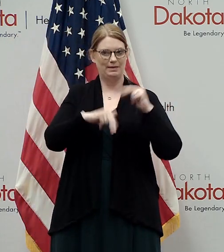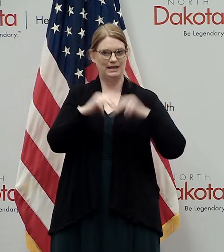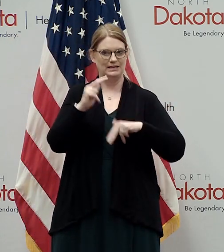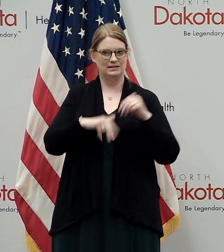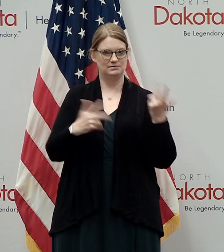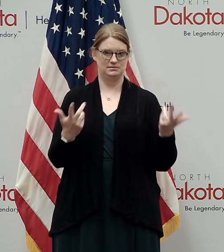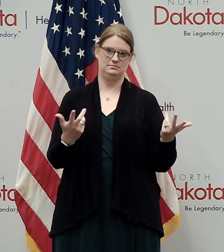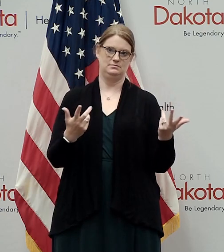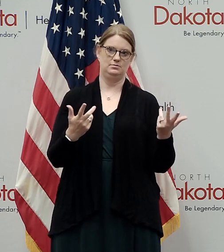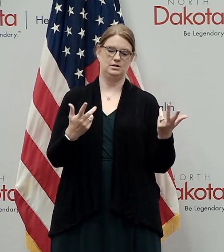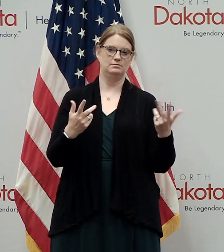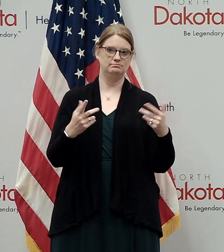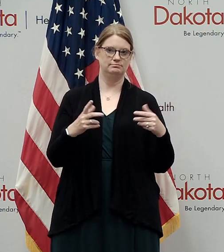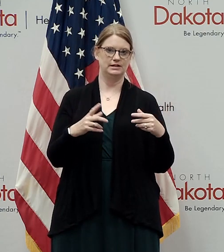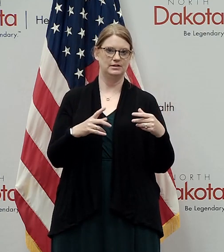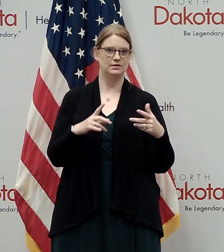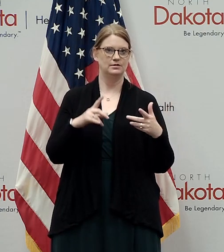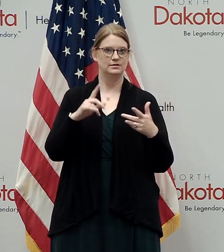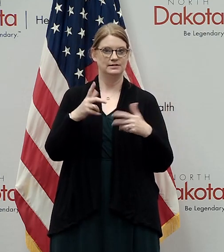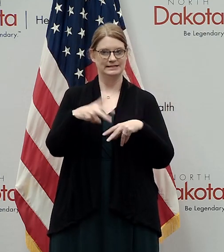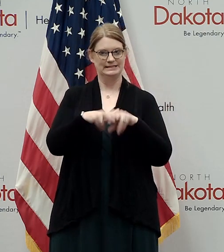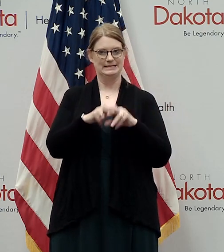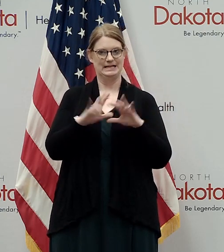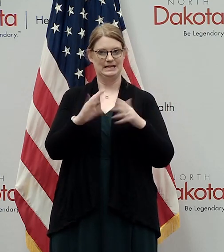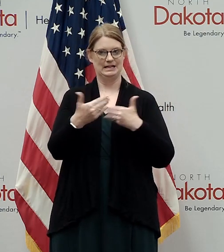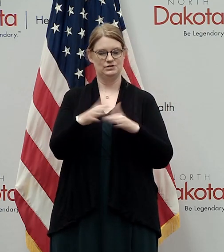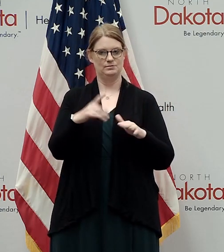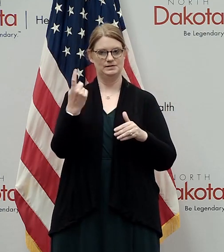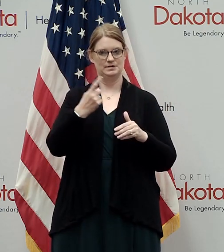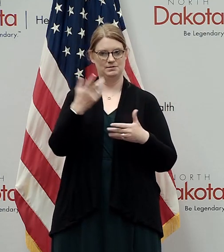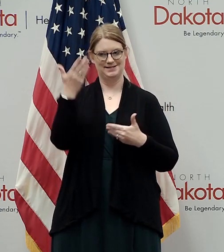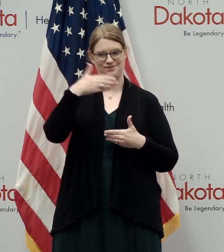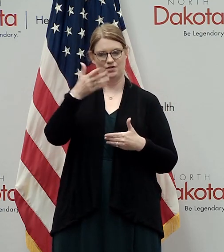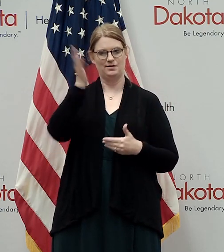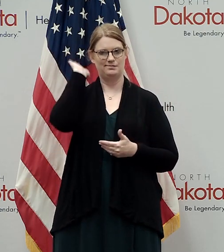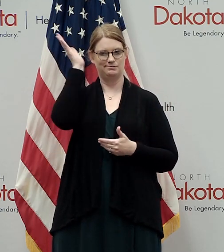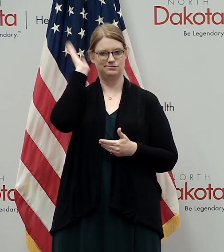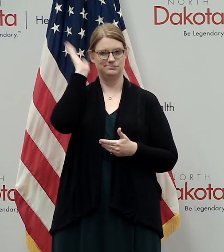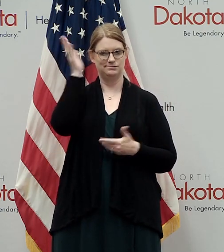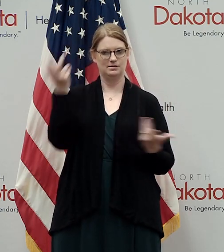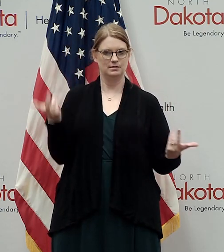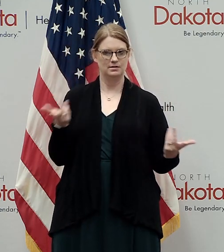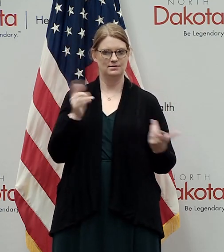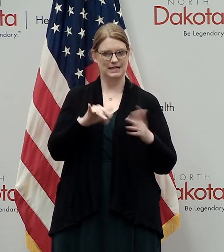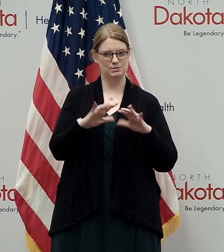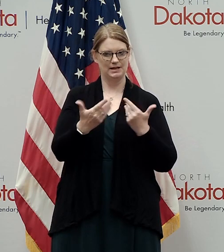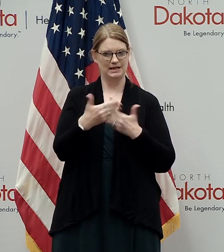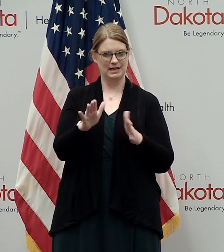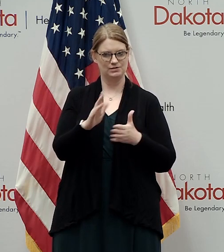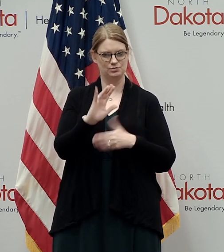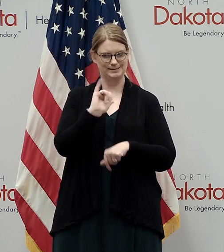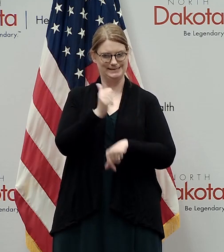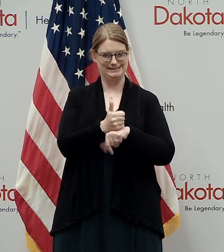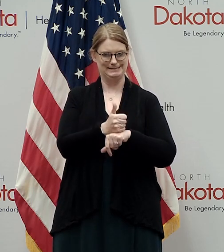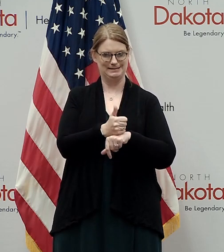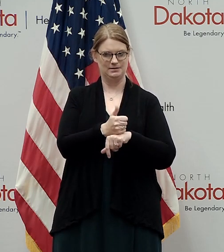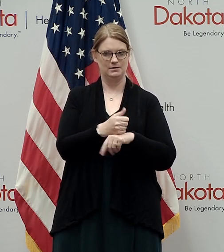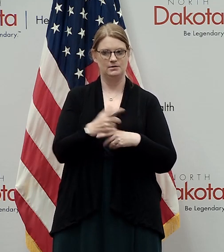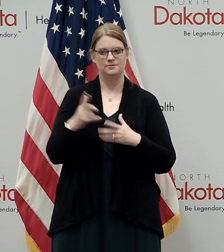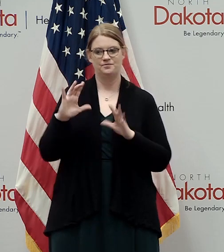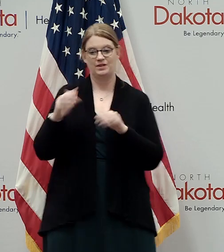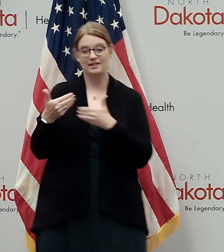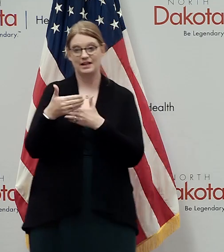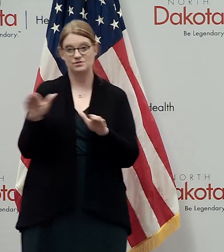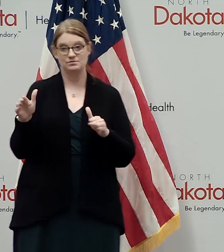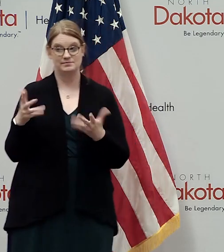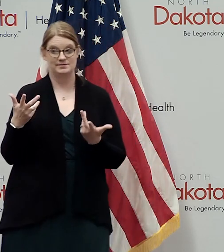sage on the stage. You sit in a classroom, somebody's up front, they lecture for an hour. That's what a classroom was designed for. Classrooms, aren't the most